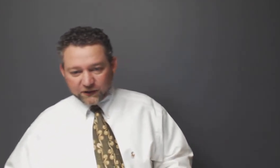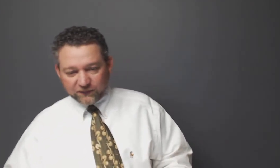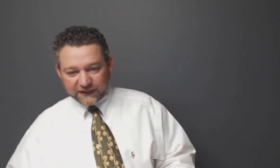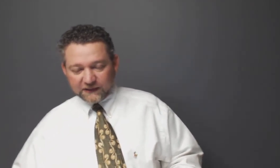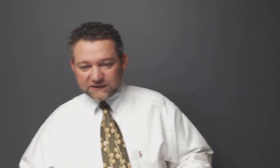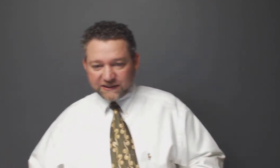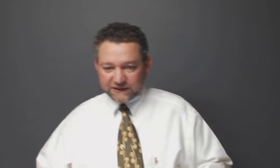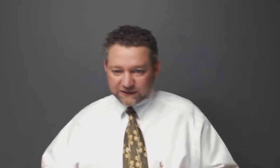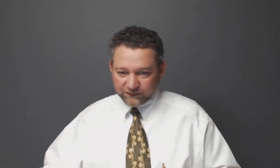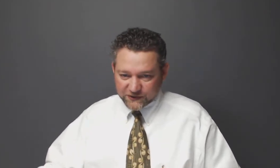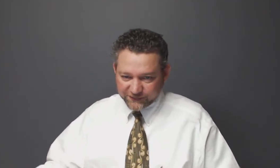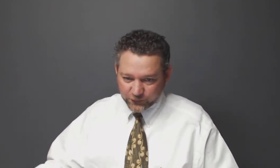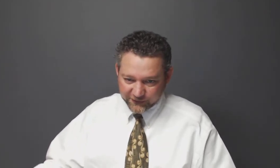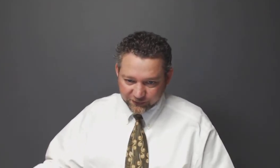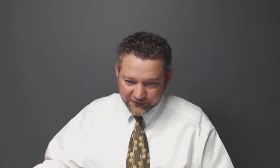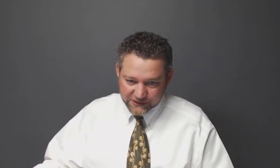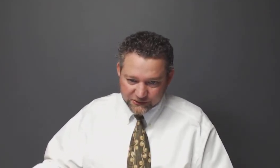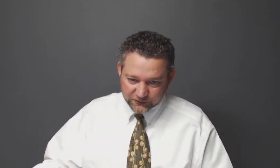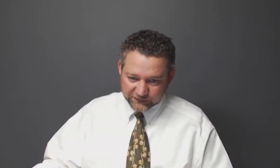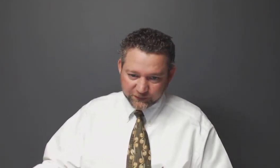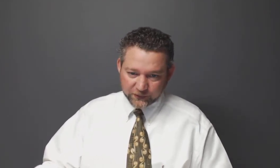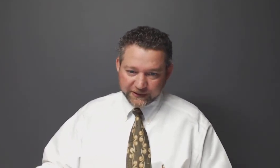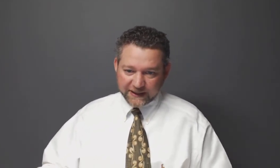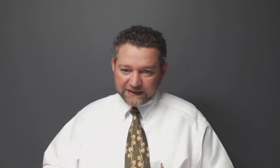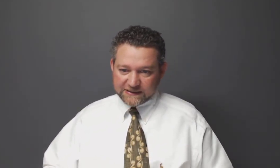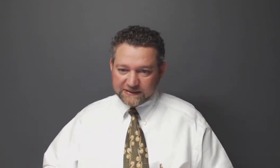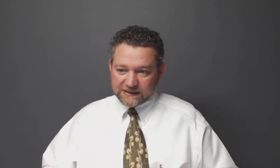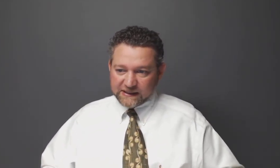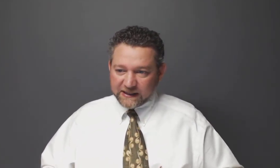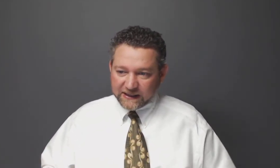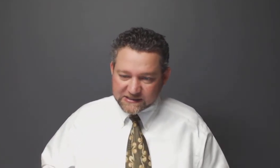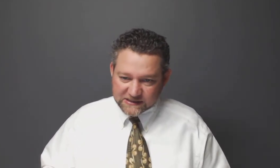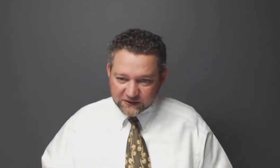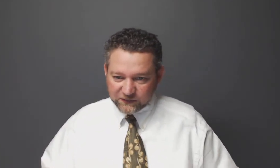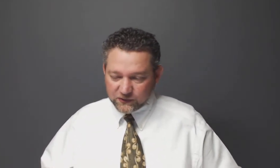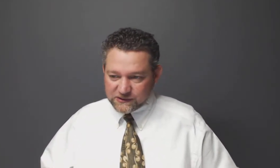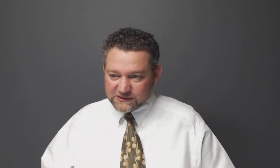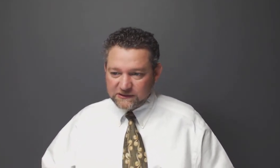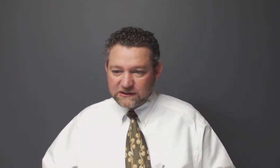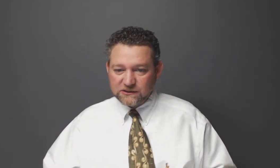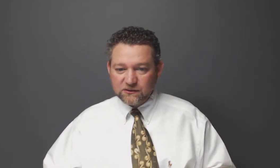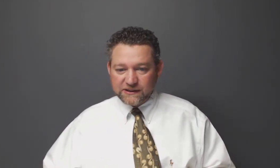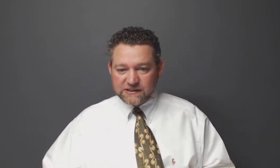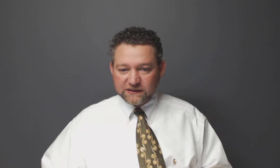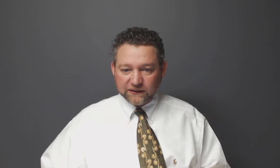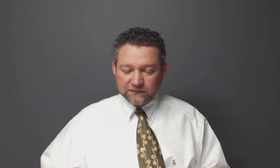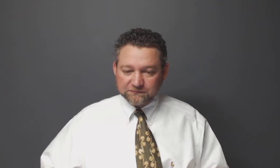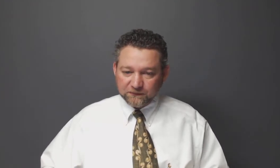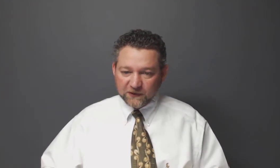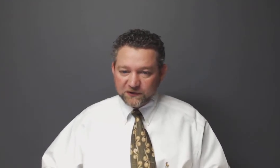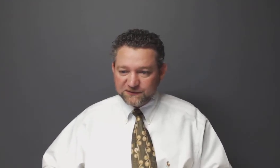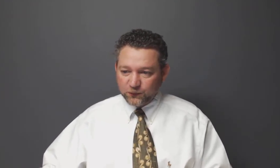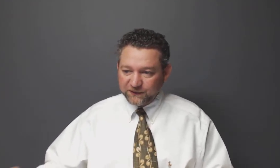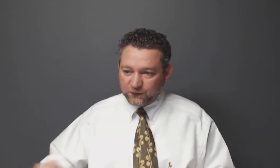over that little section, verse 43 to 48, and see if you can see Jesus Christ in there. Verse